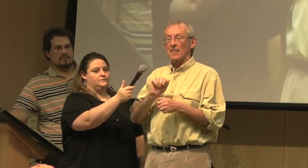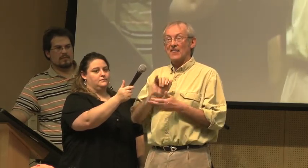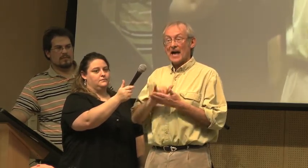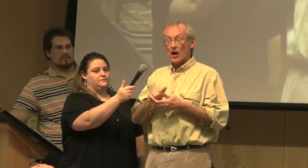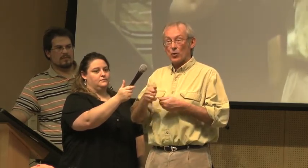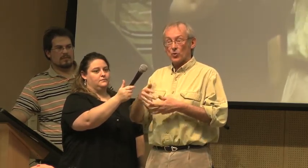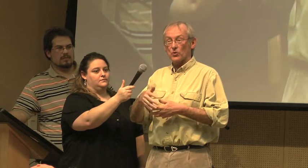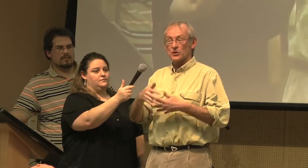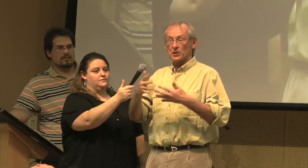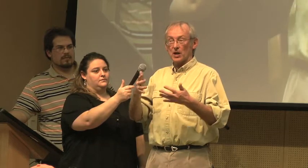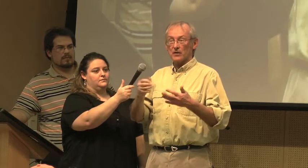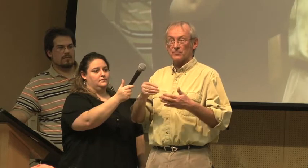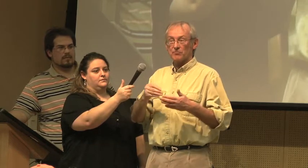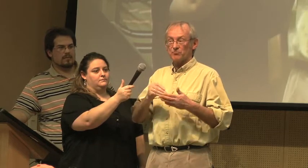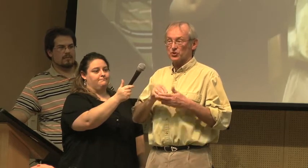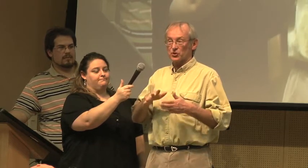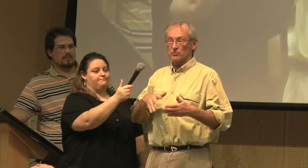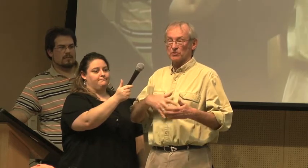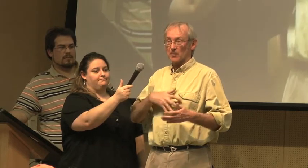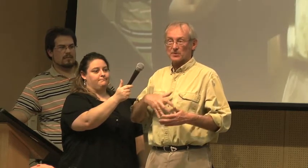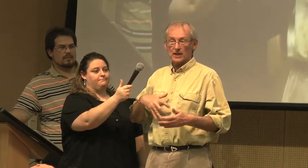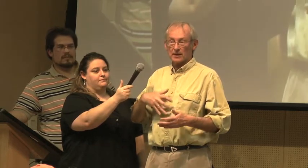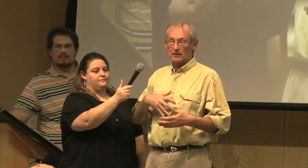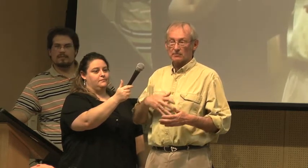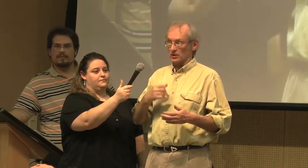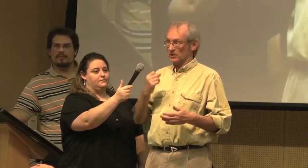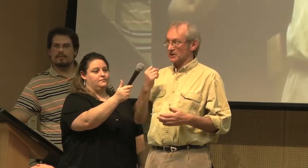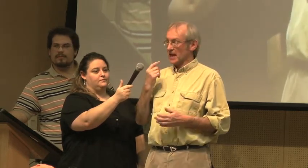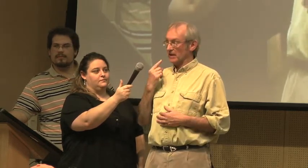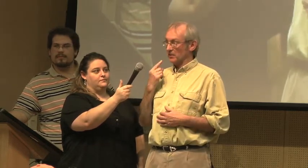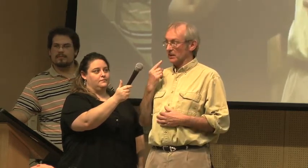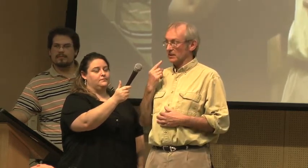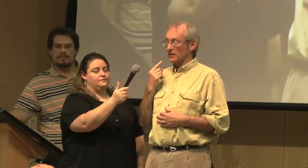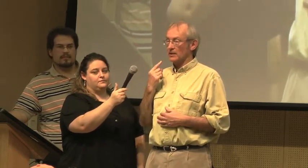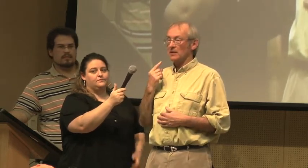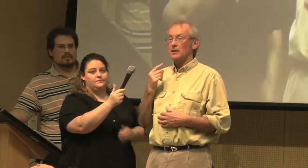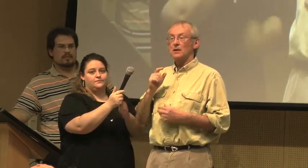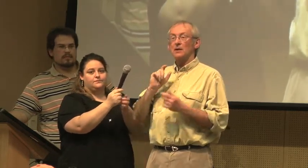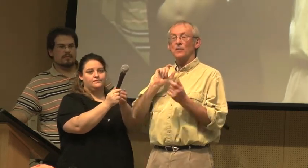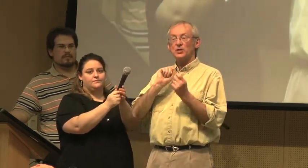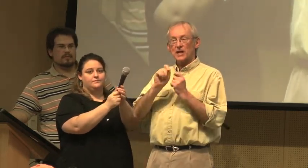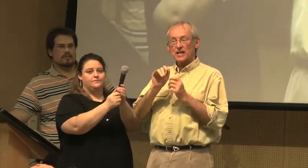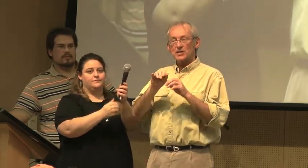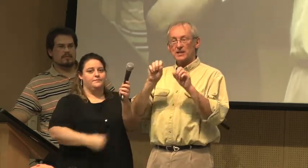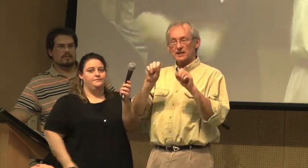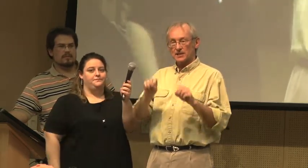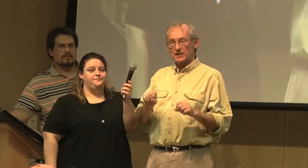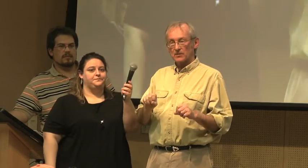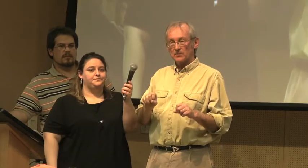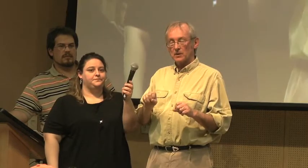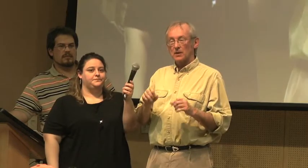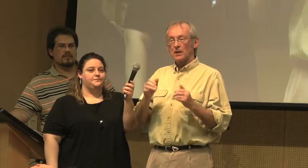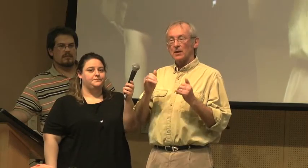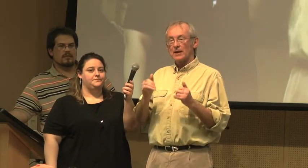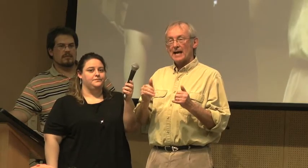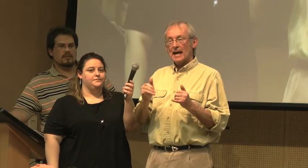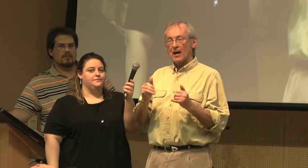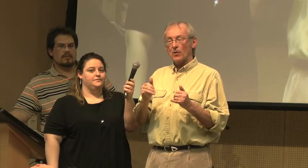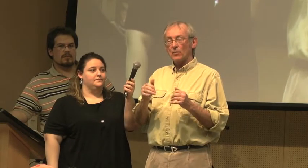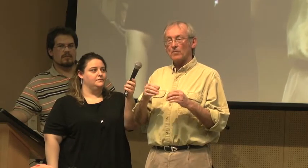And that caused a lot of student upset in the family. We changed that system, and now we made